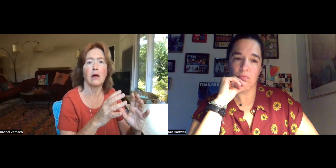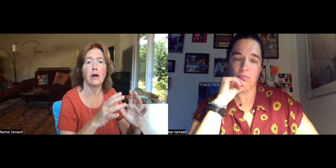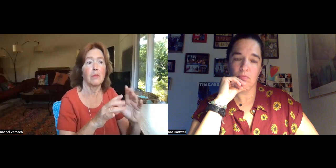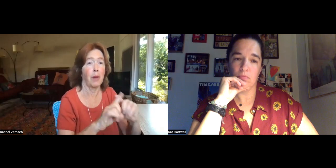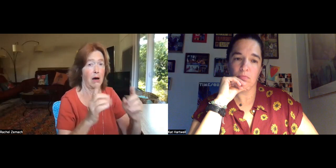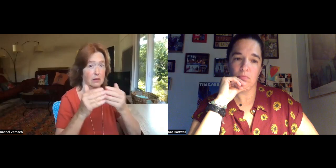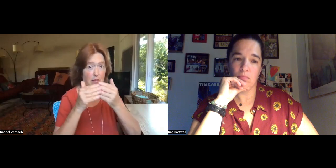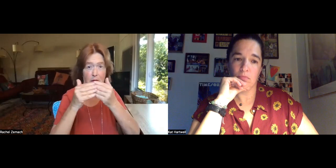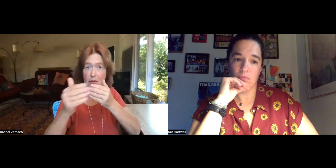but